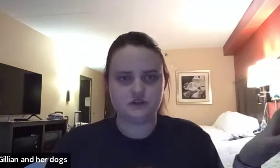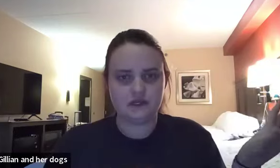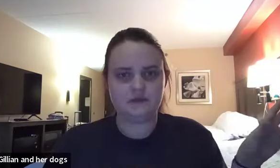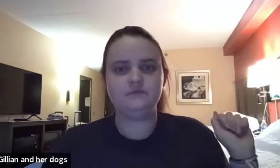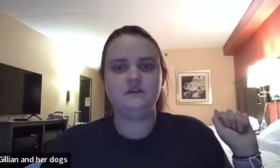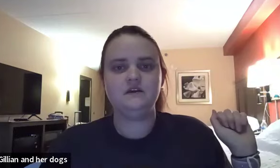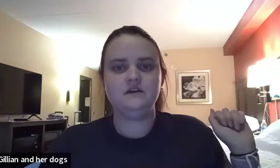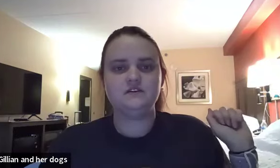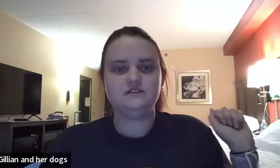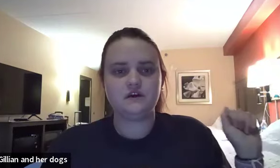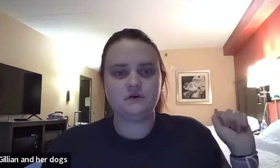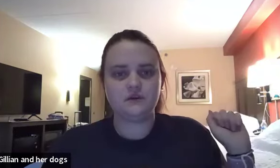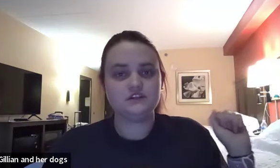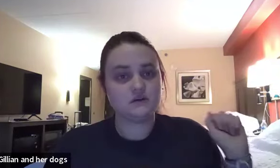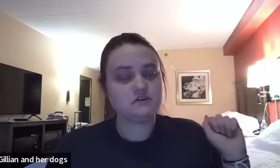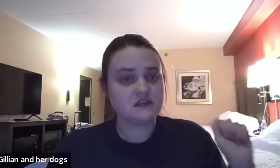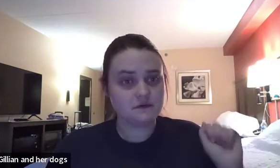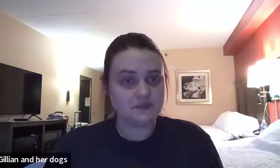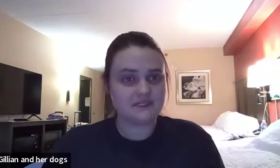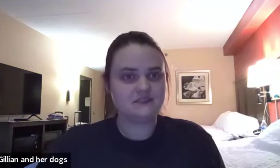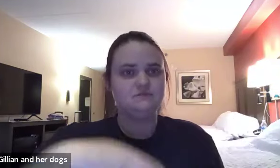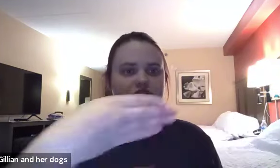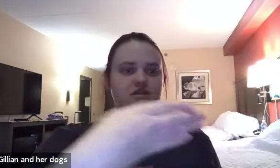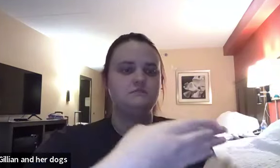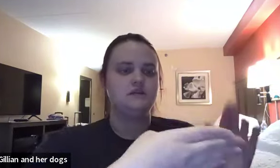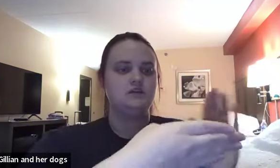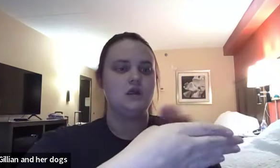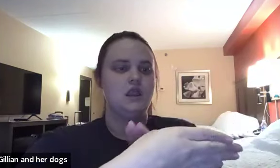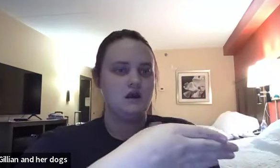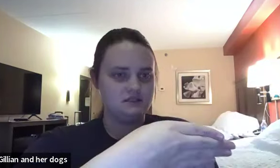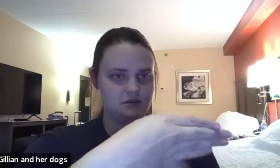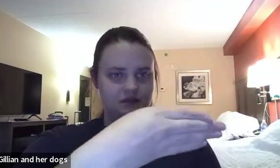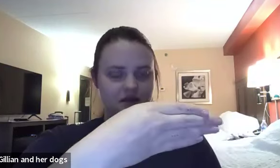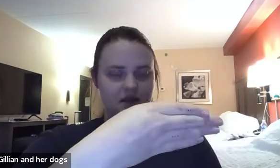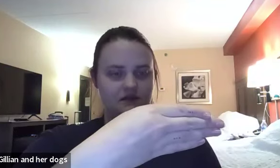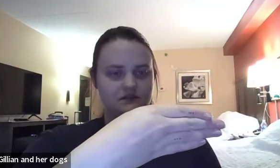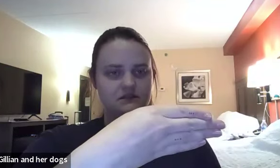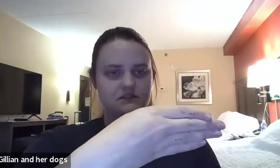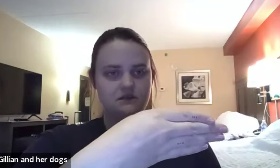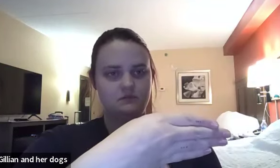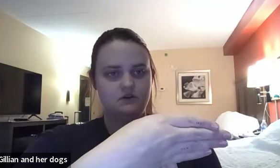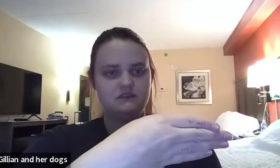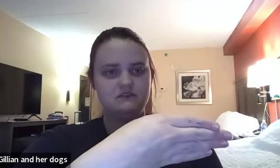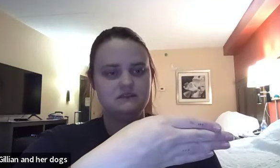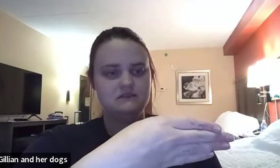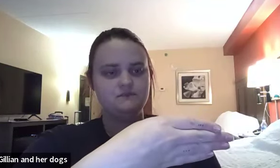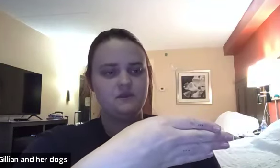again. So we're going to start with our sign for business, which is going to be your non-dominant hand is going to come across like this.